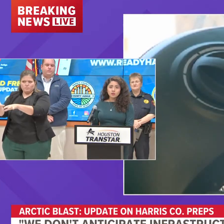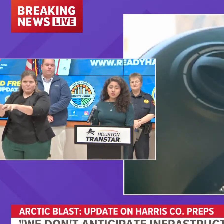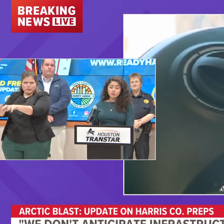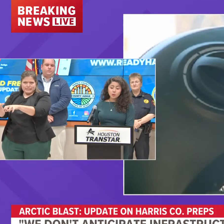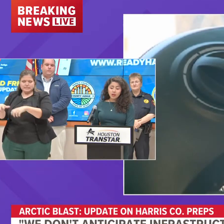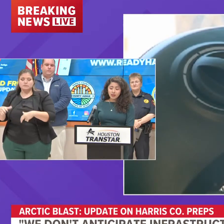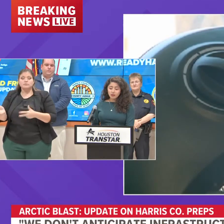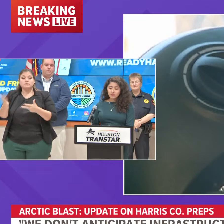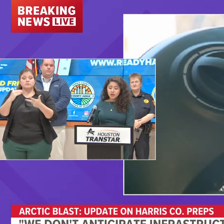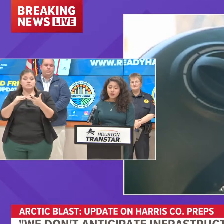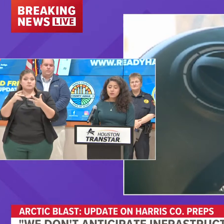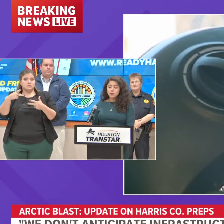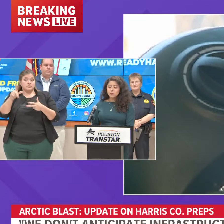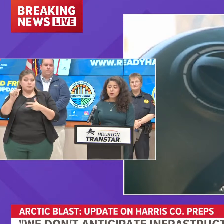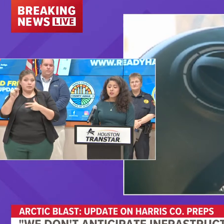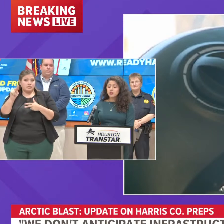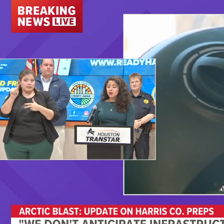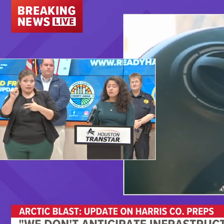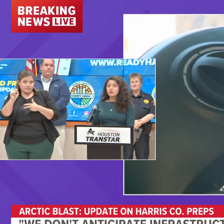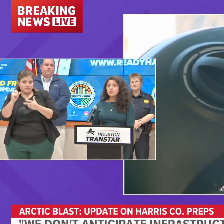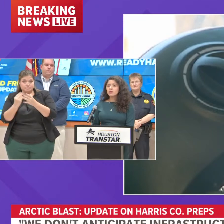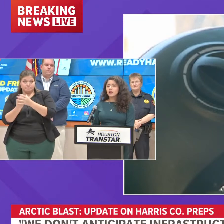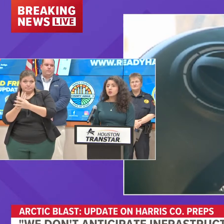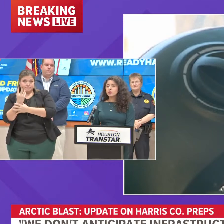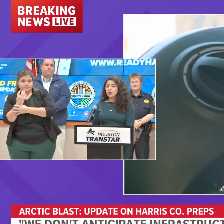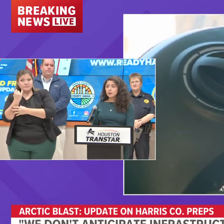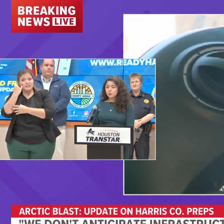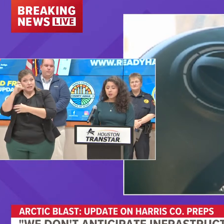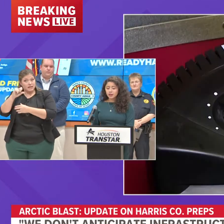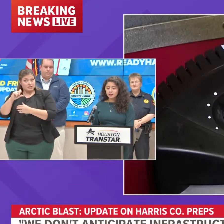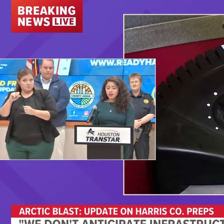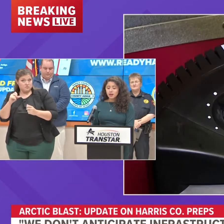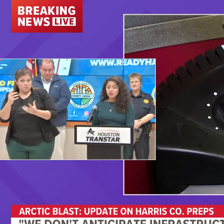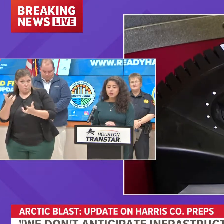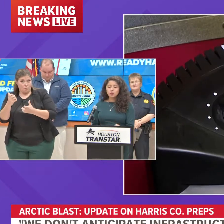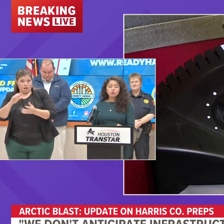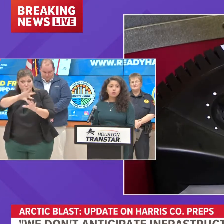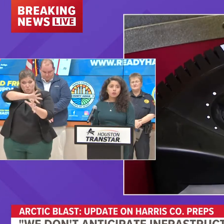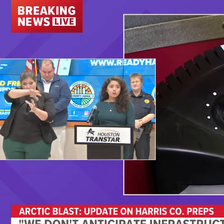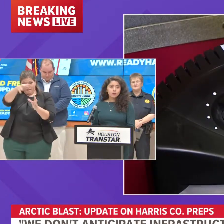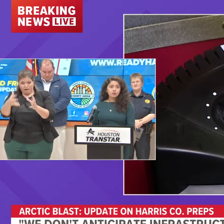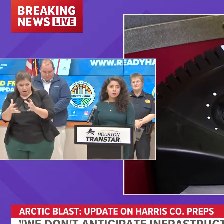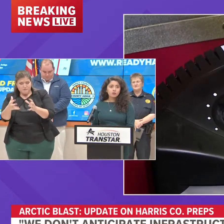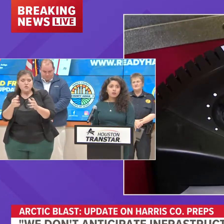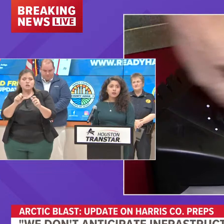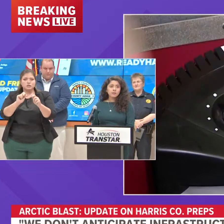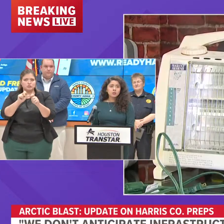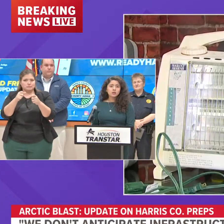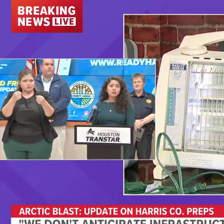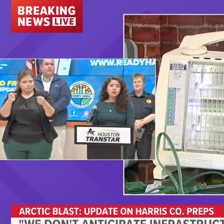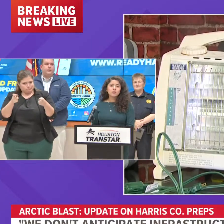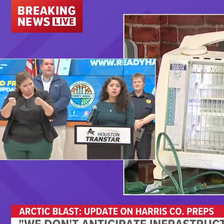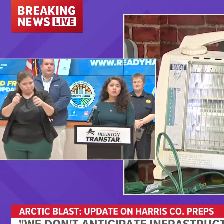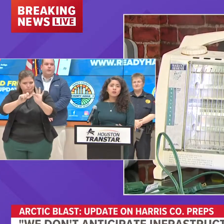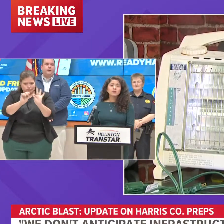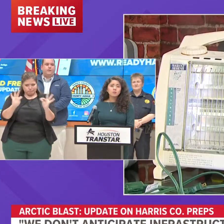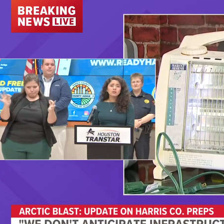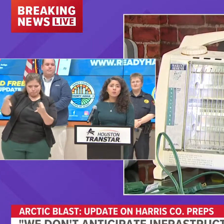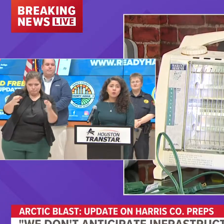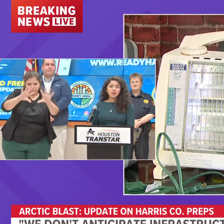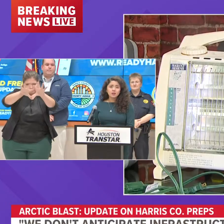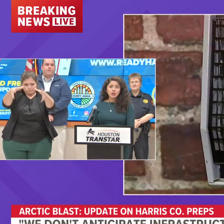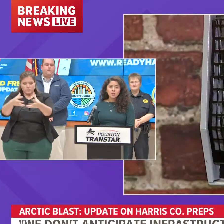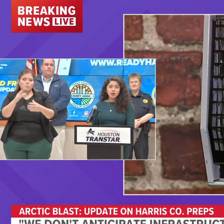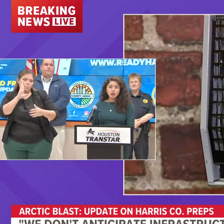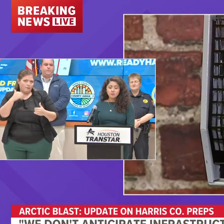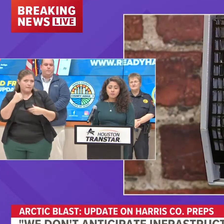indoors, obviously, if you can. If you want to protect your tropical plants, secure those coverings, because as I mentioned, there's going to be